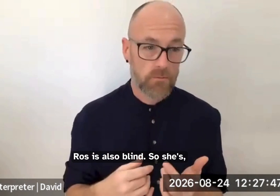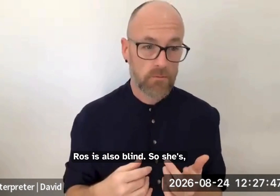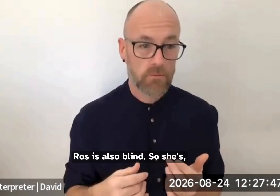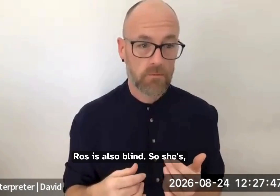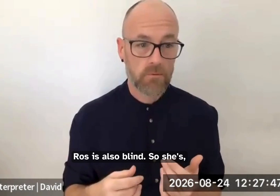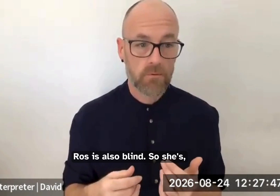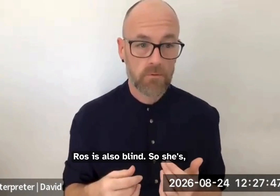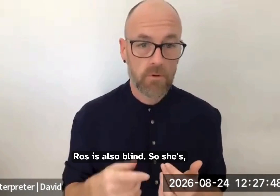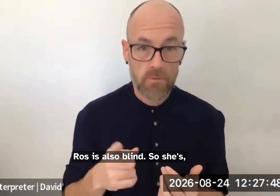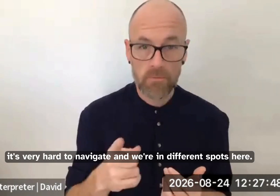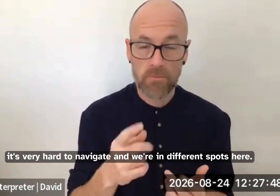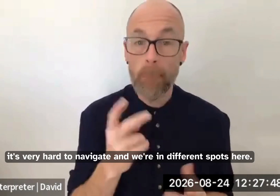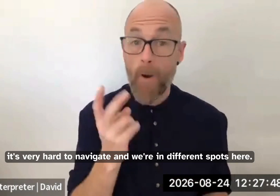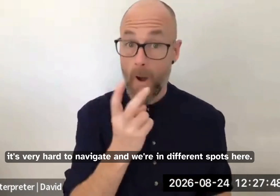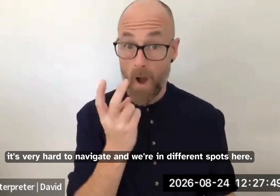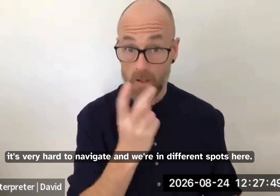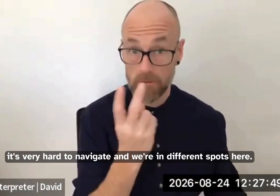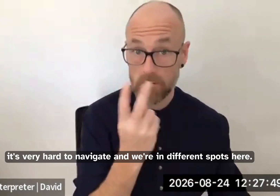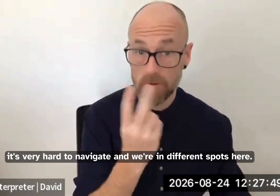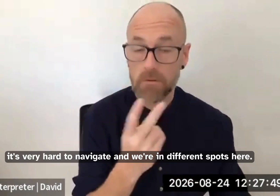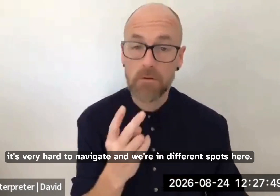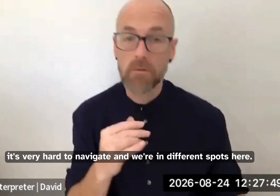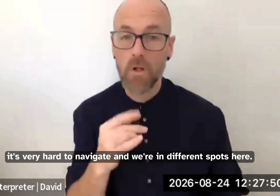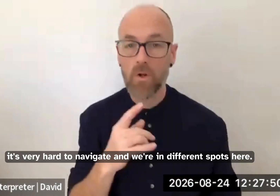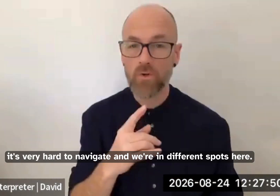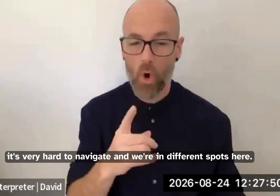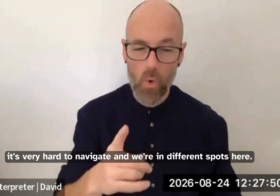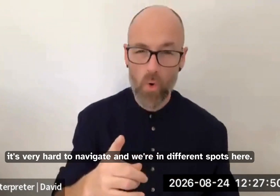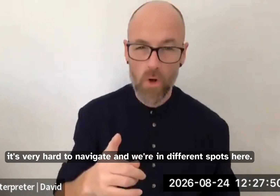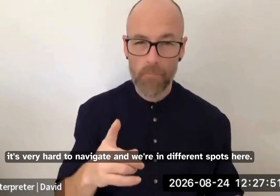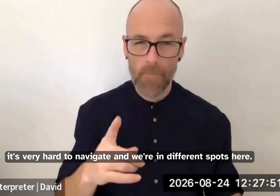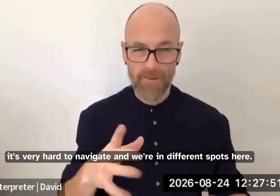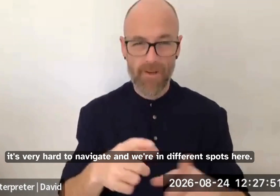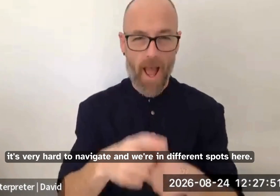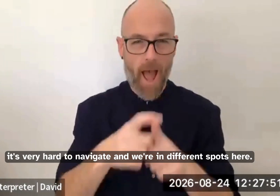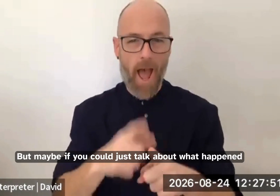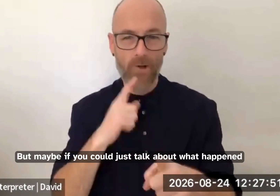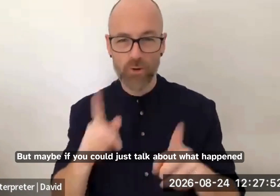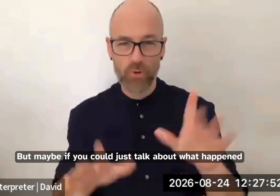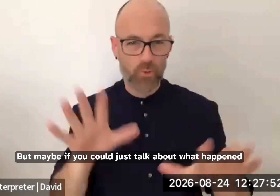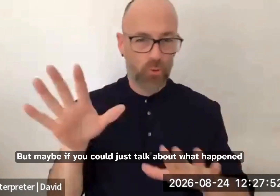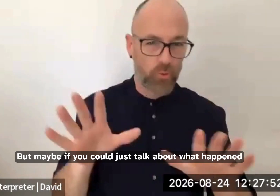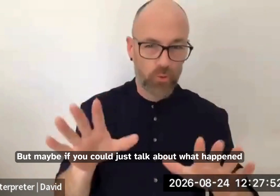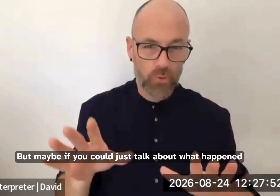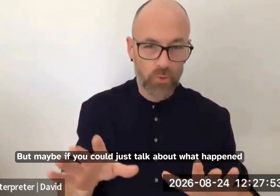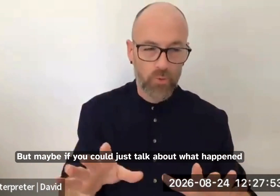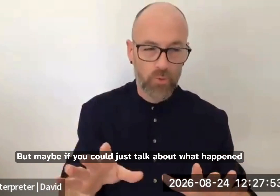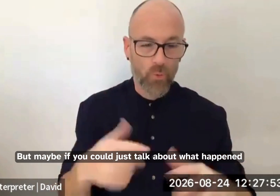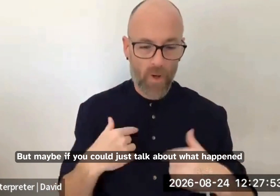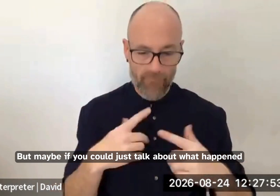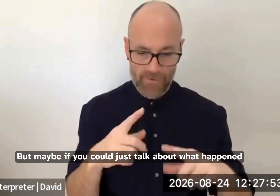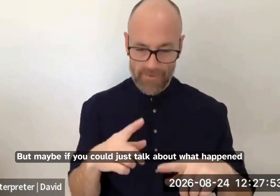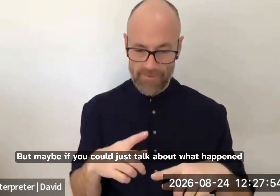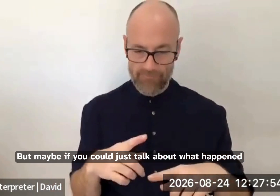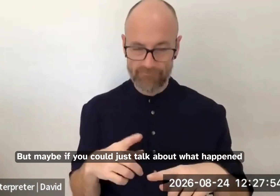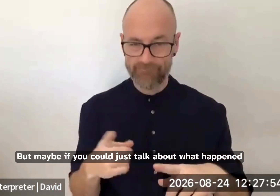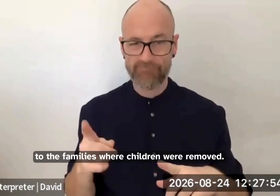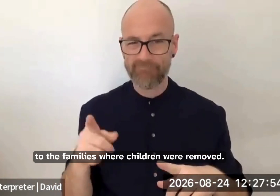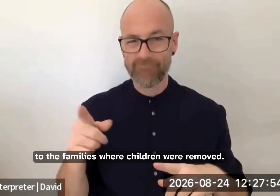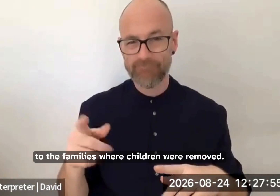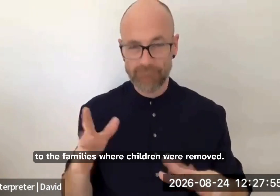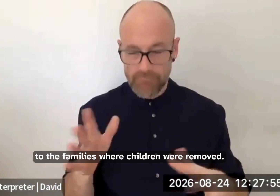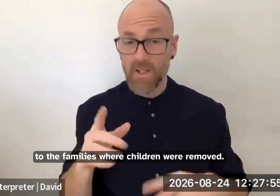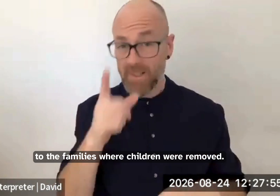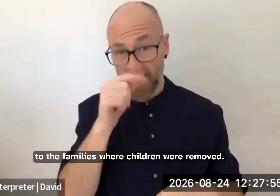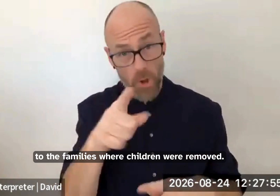is also blind, so she's it's very hard to navigate, and we're in different spots here. But maybe if you could just talk about what